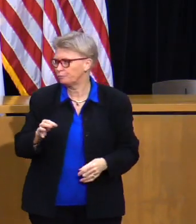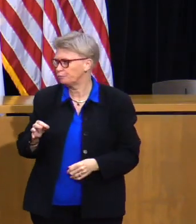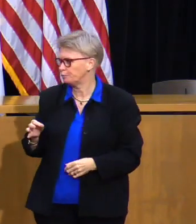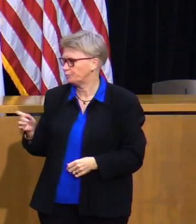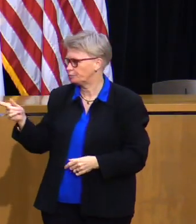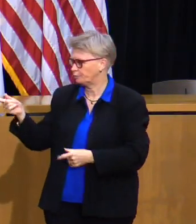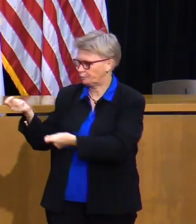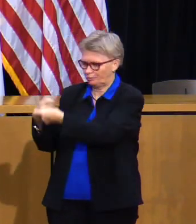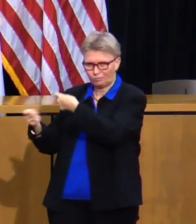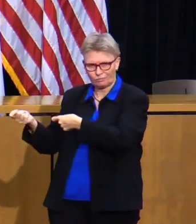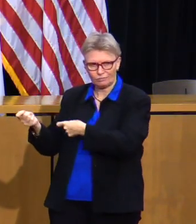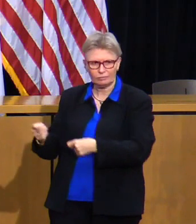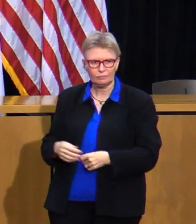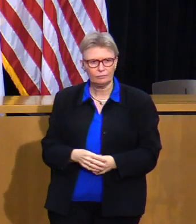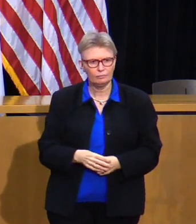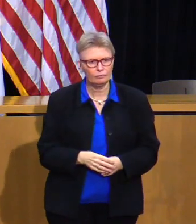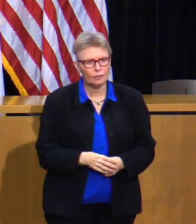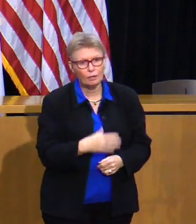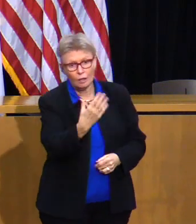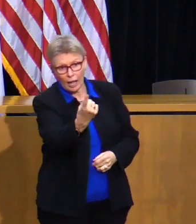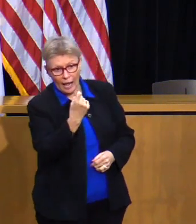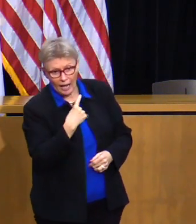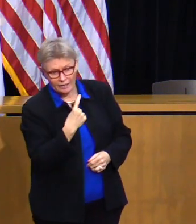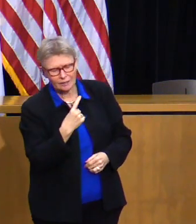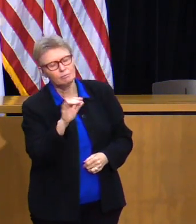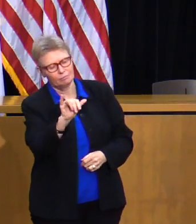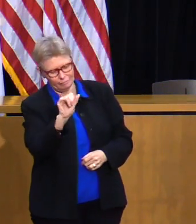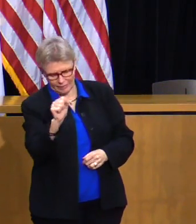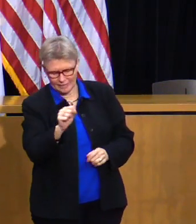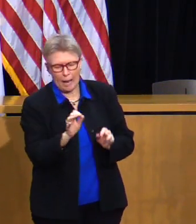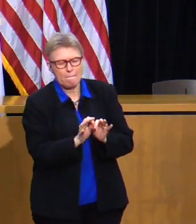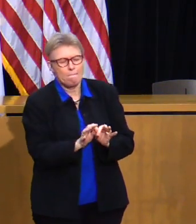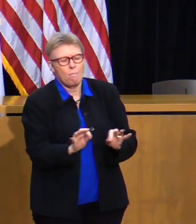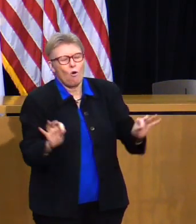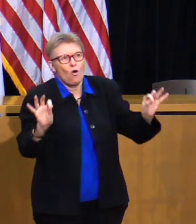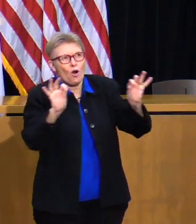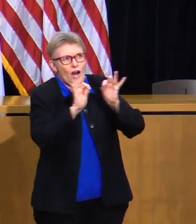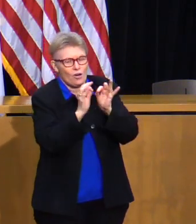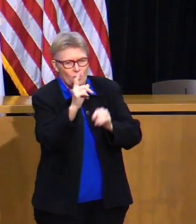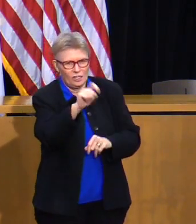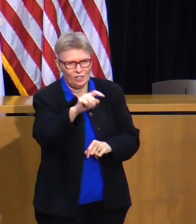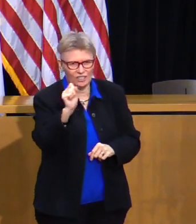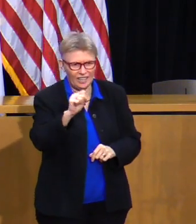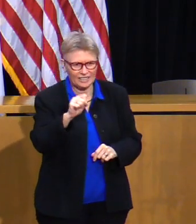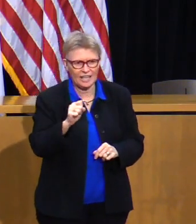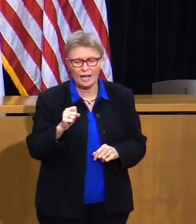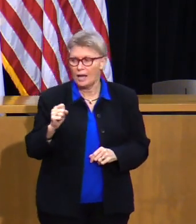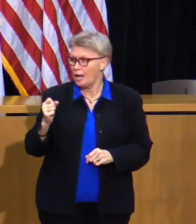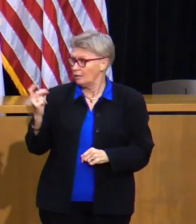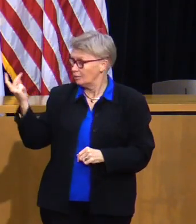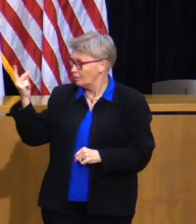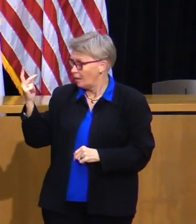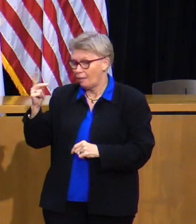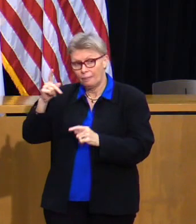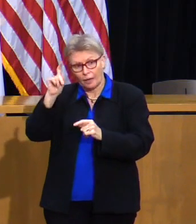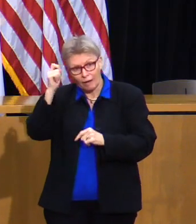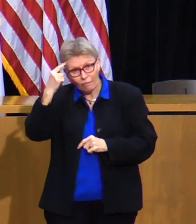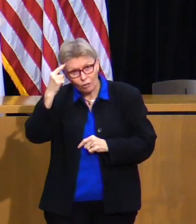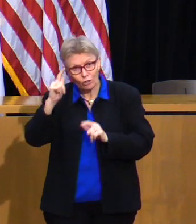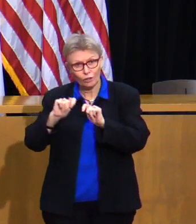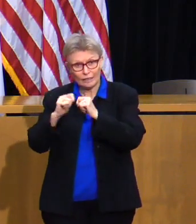clearly is an important moment for our Commonwealth, and it is an honor for the governor and our team to